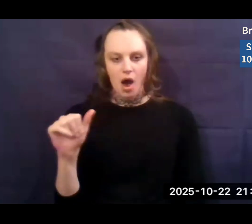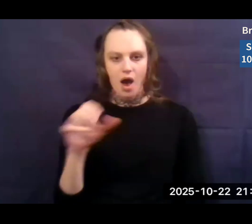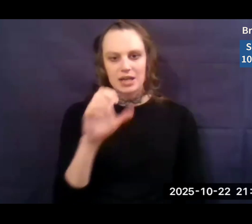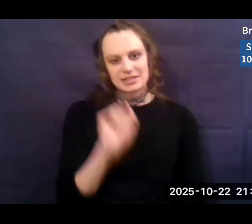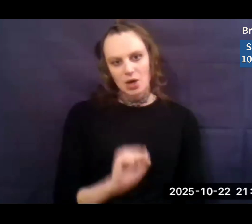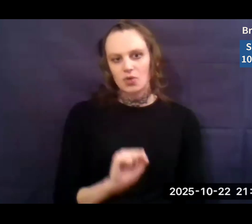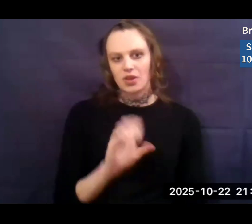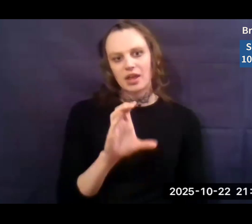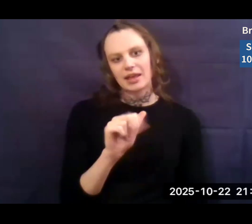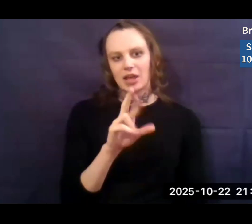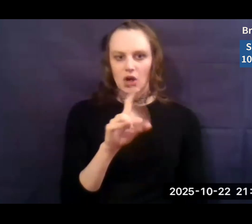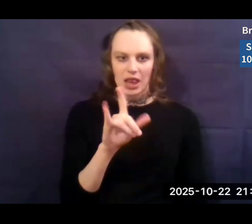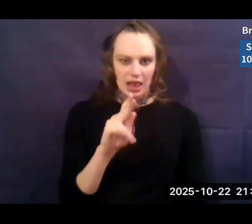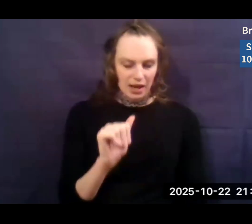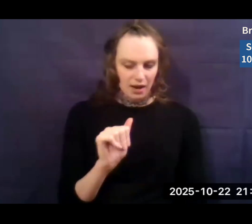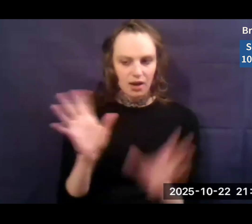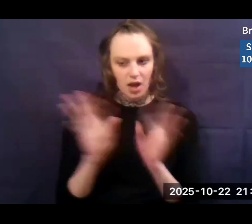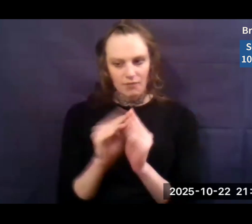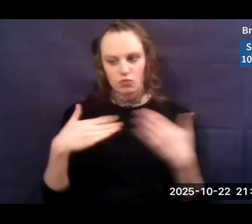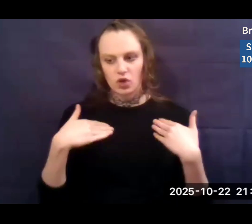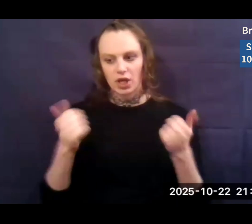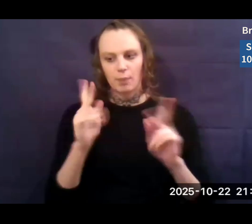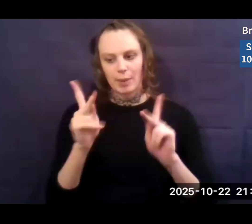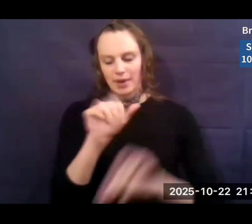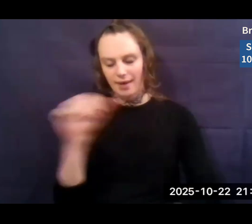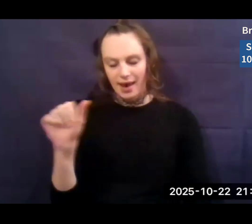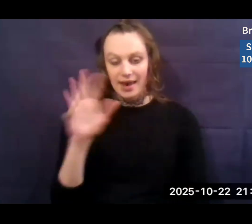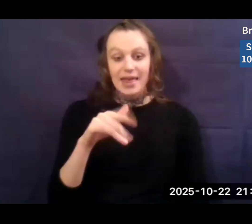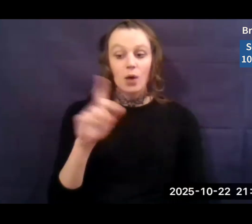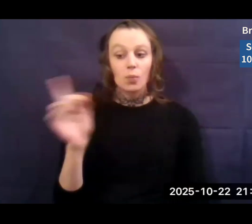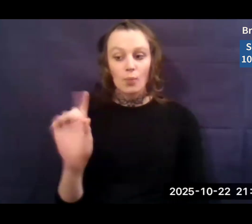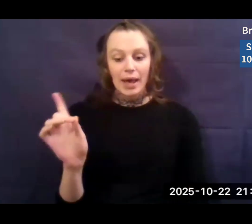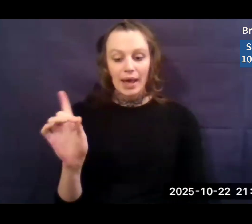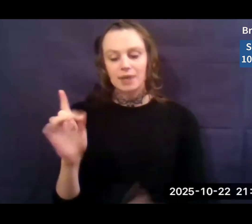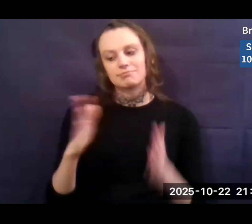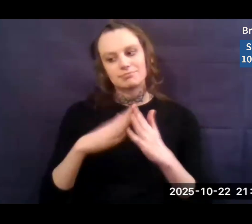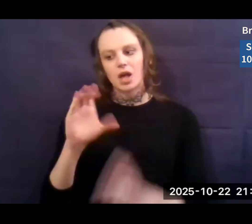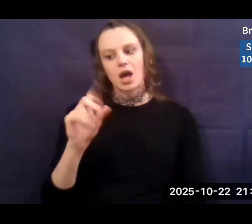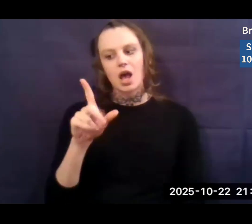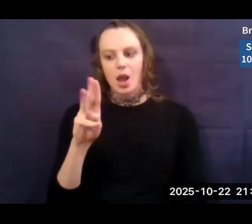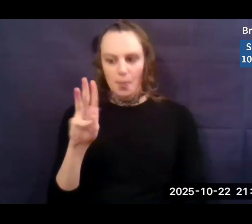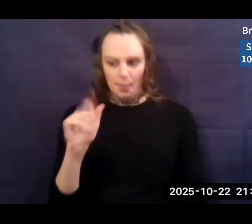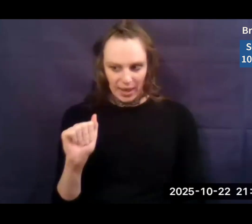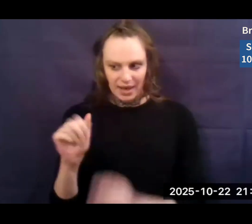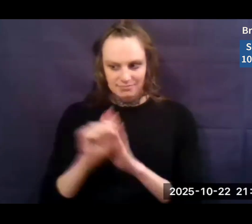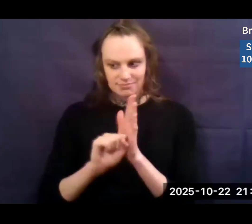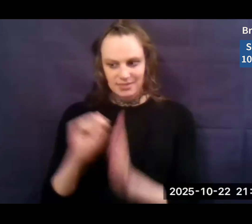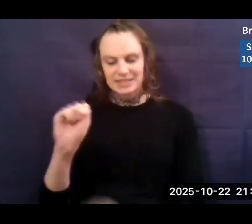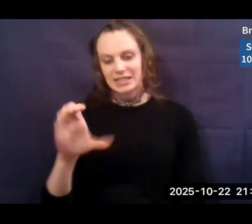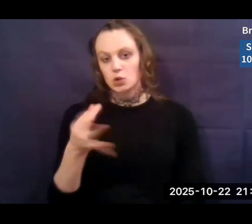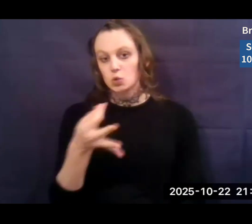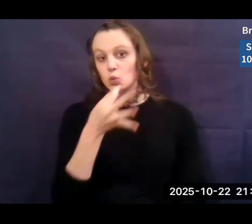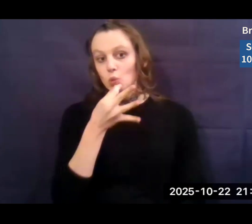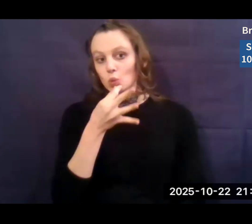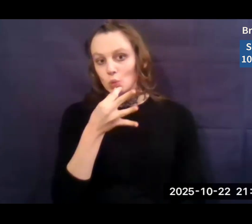for Young People in AA. It's being held in Columbia, South Carolina, in a couple weeks, or a few